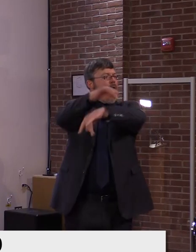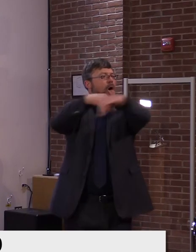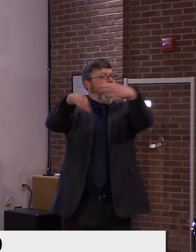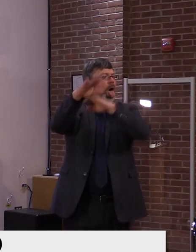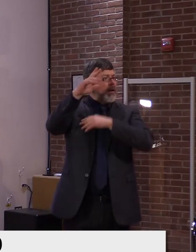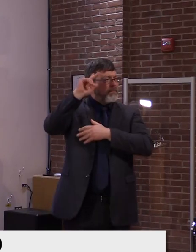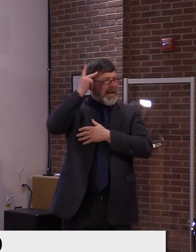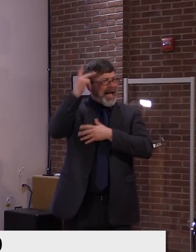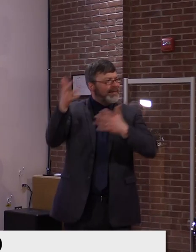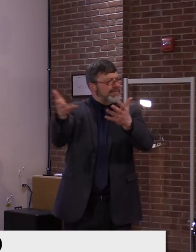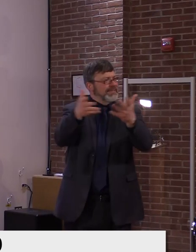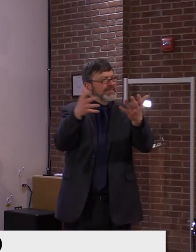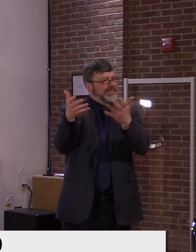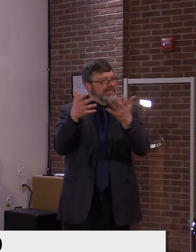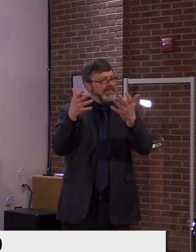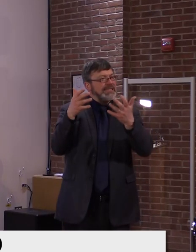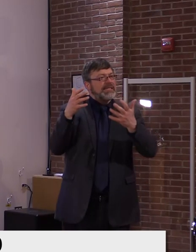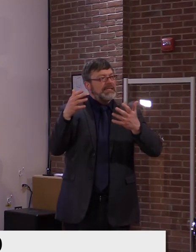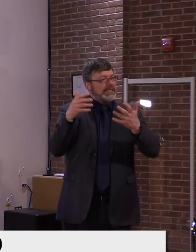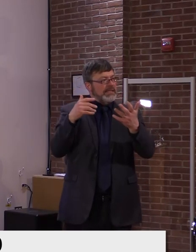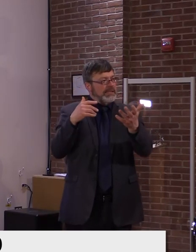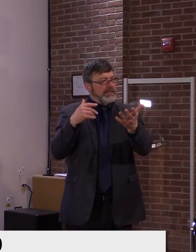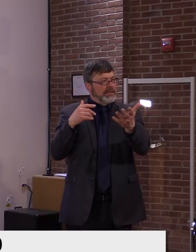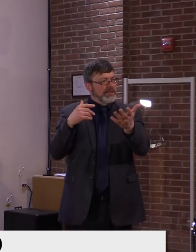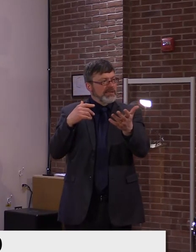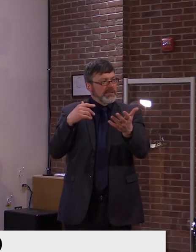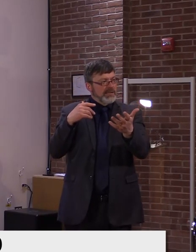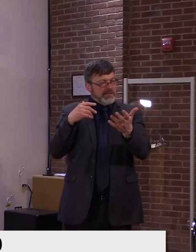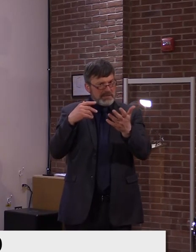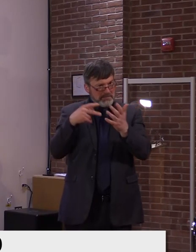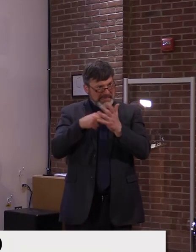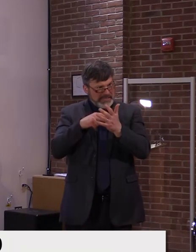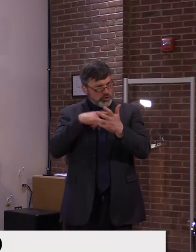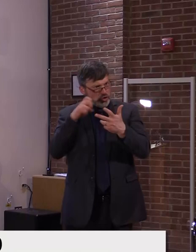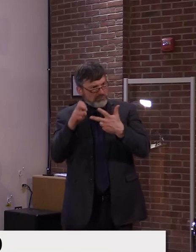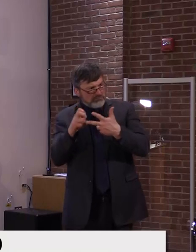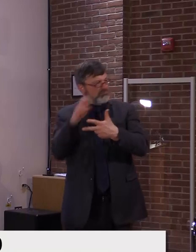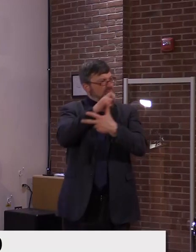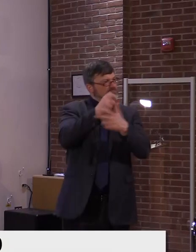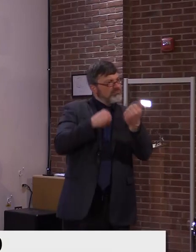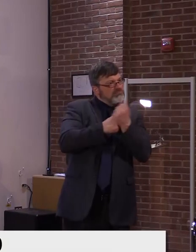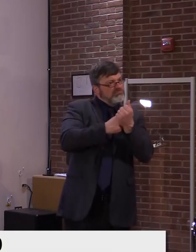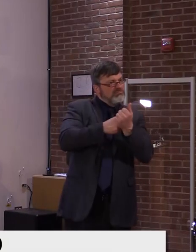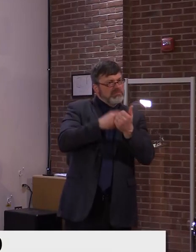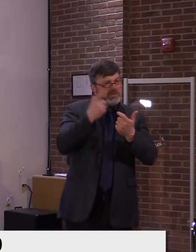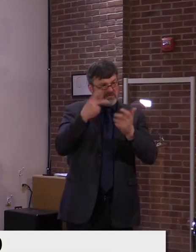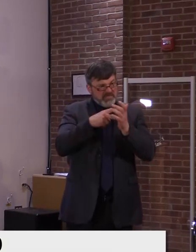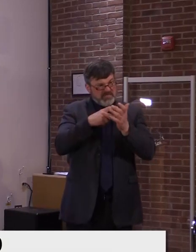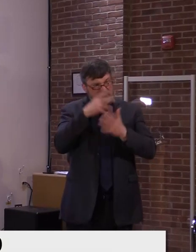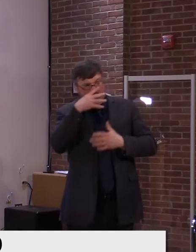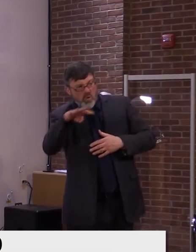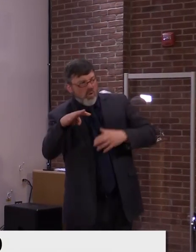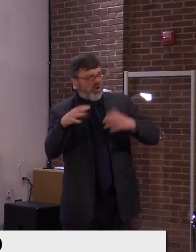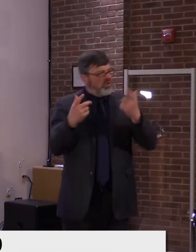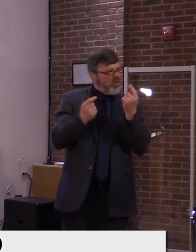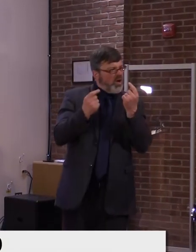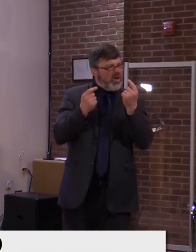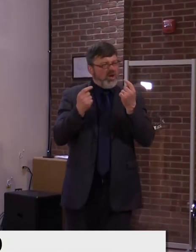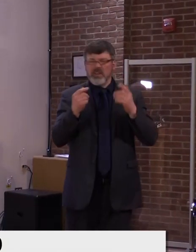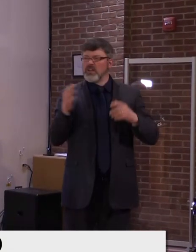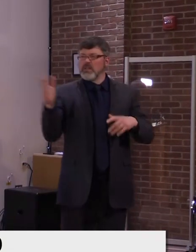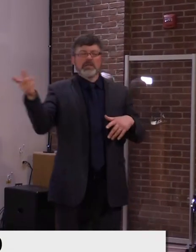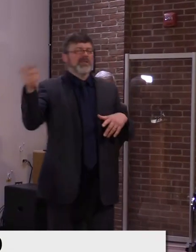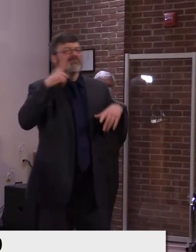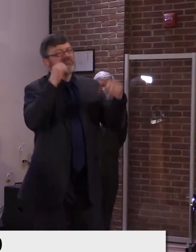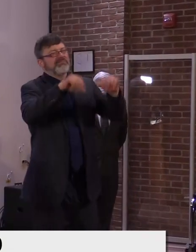Should we simply disregard all of that, or what is your reaction to that? From my standpoint, yes, you should disregard that. I think the whole